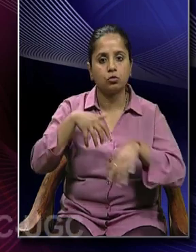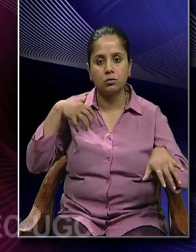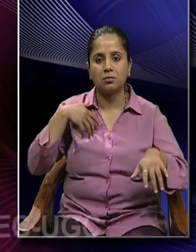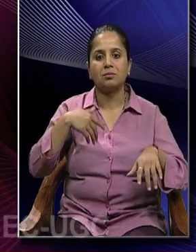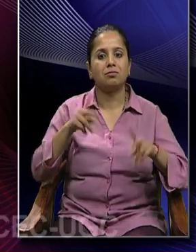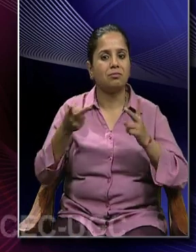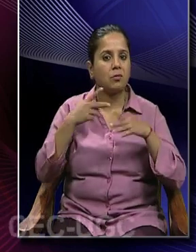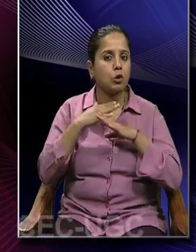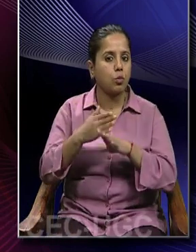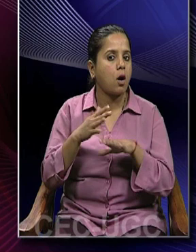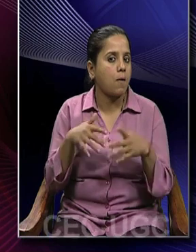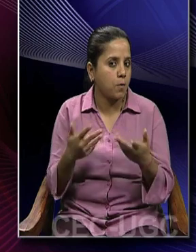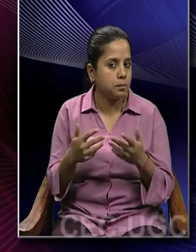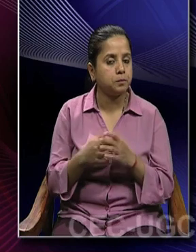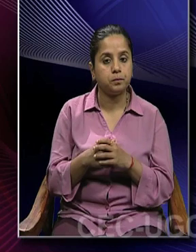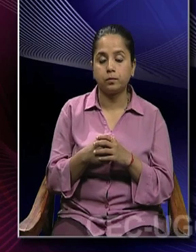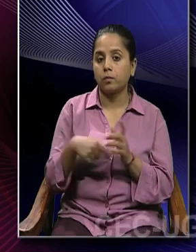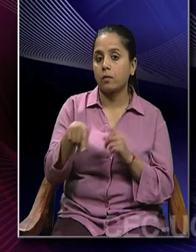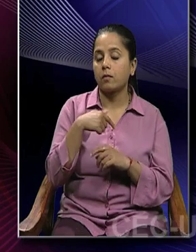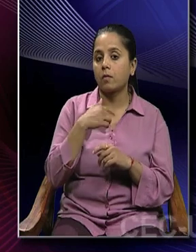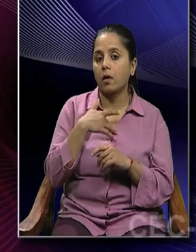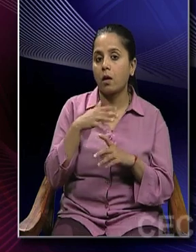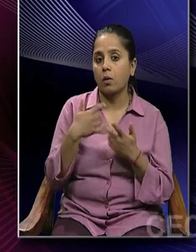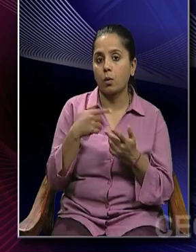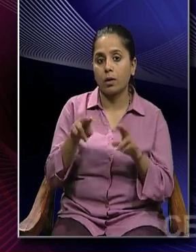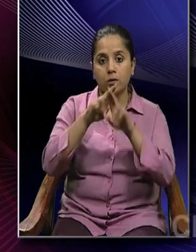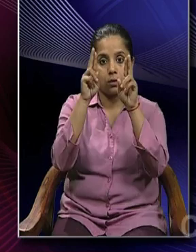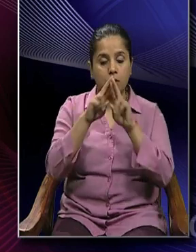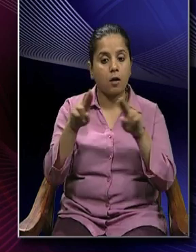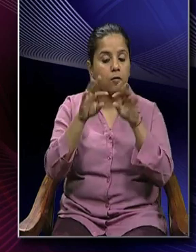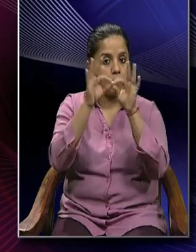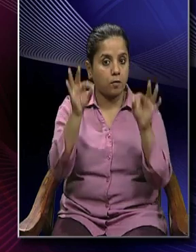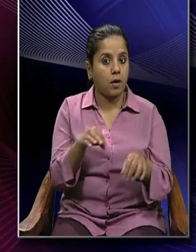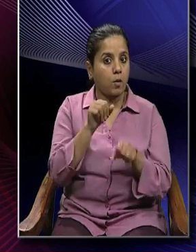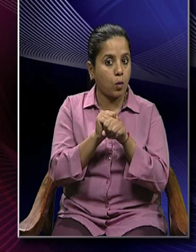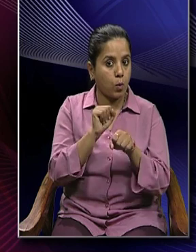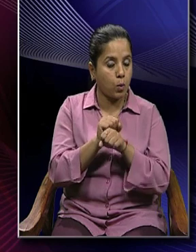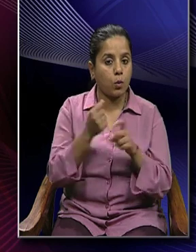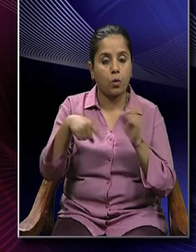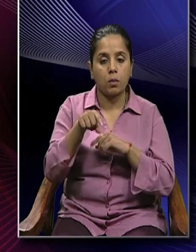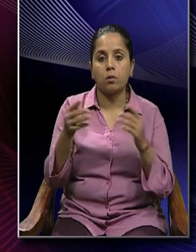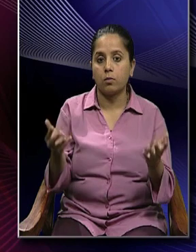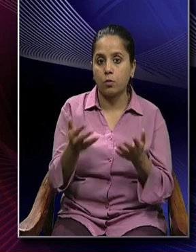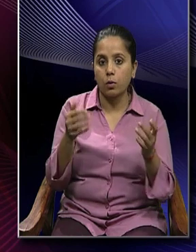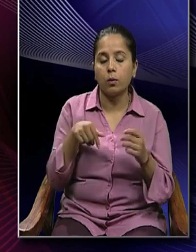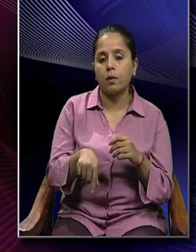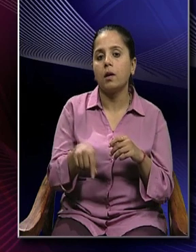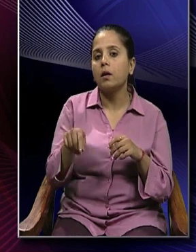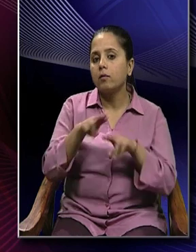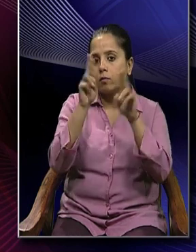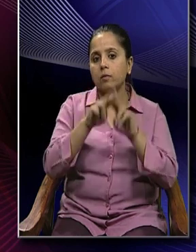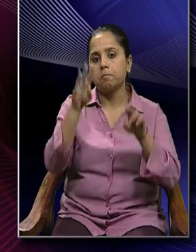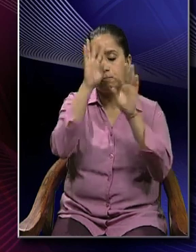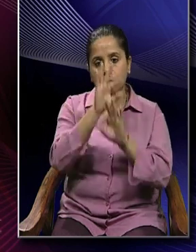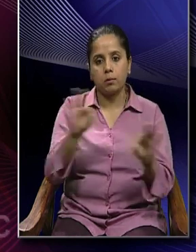well, and how in the international framework as well they have to promote international peace and